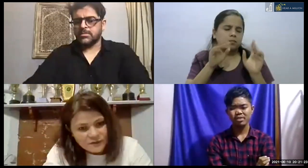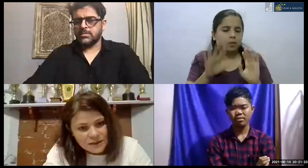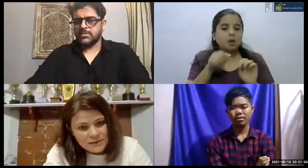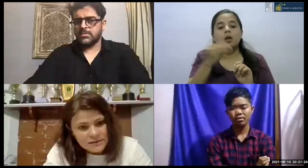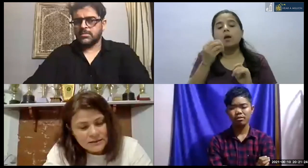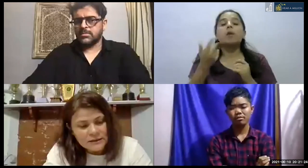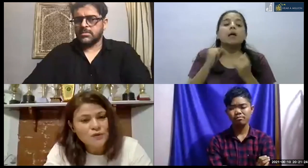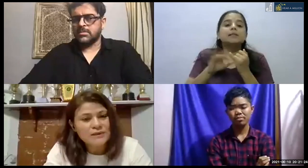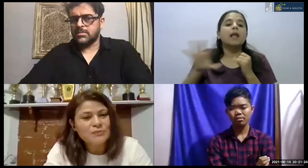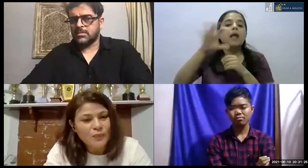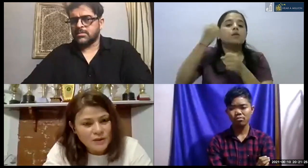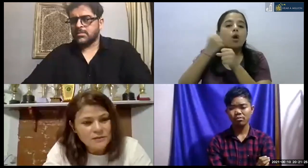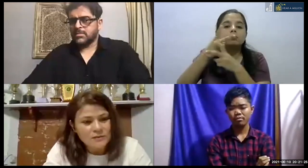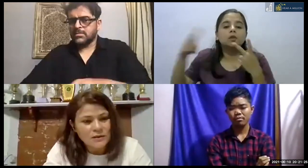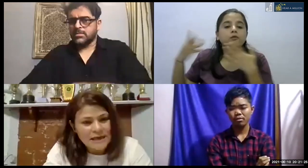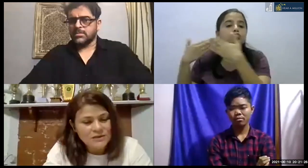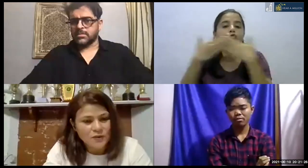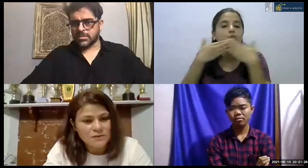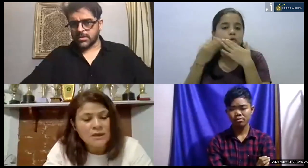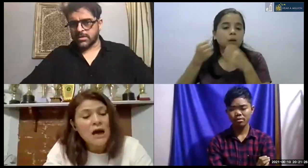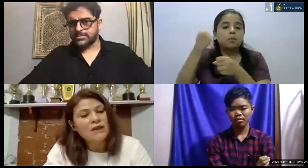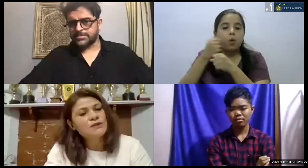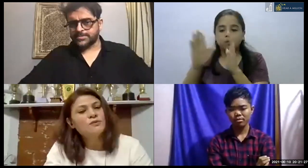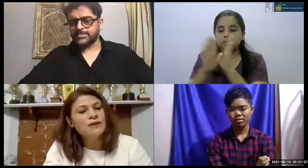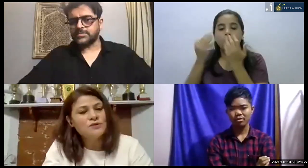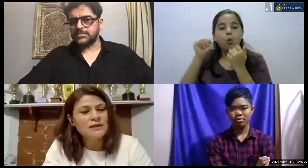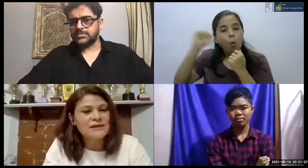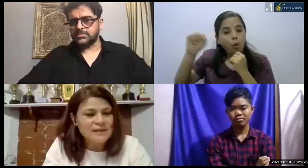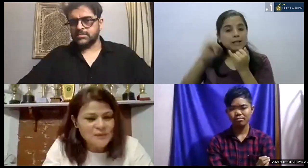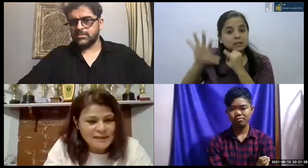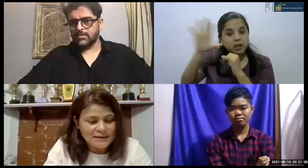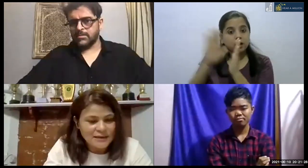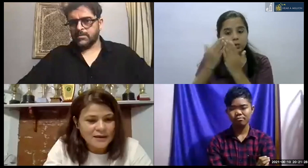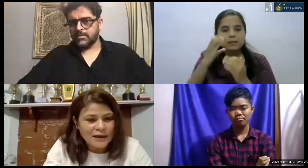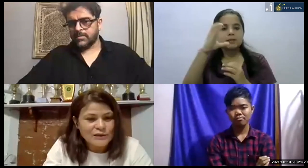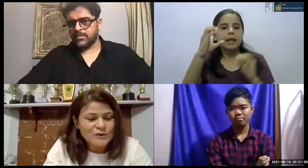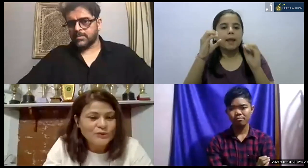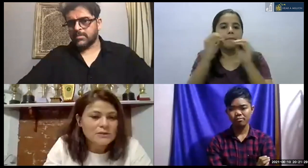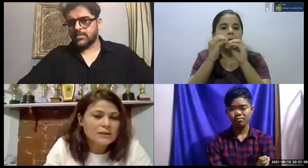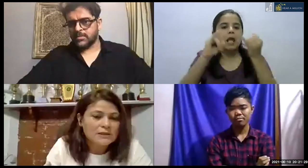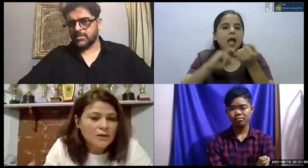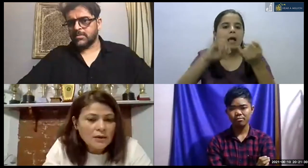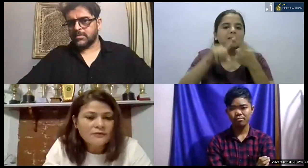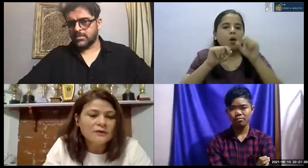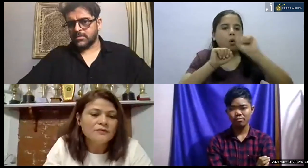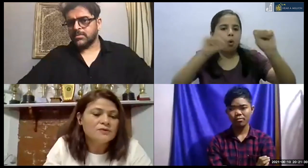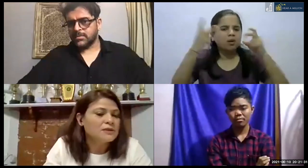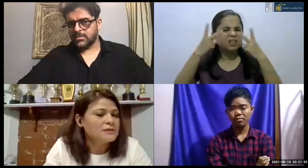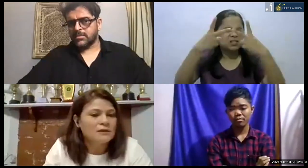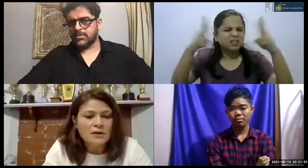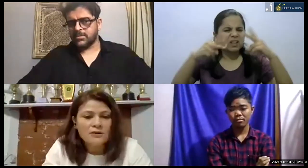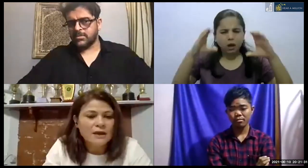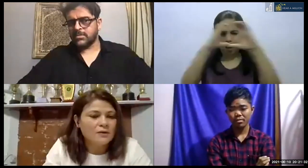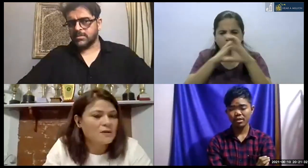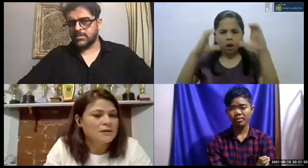state governments using board textbooks. Other schools are using CBSE. So you see, there's a lot of confusion,